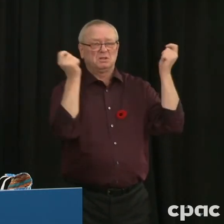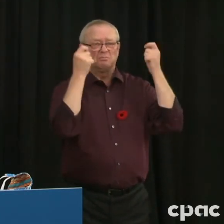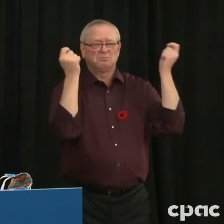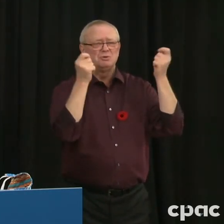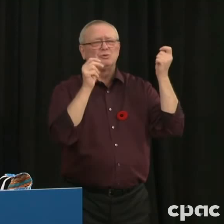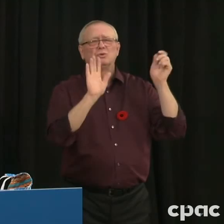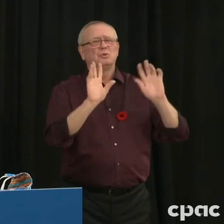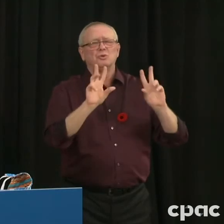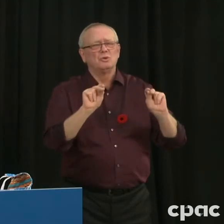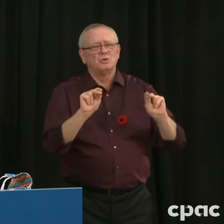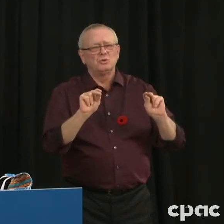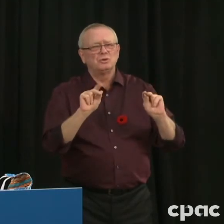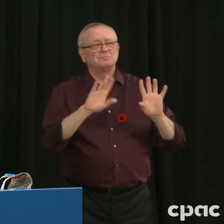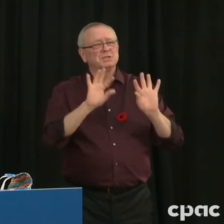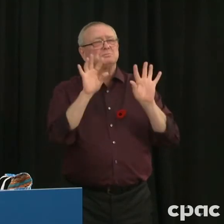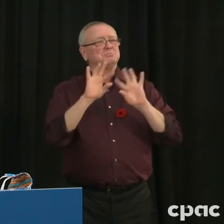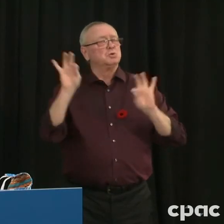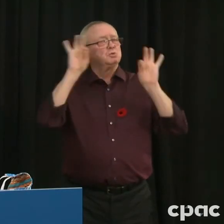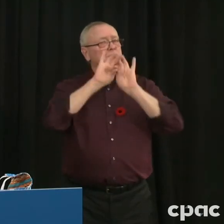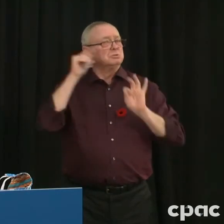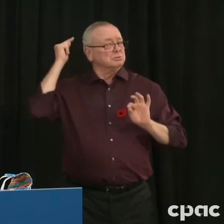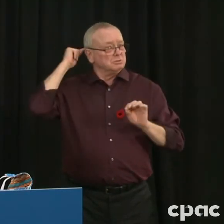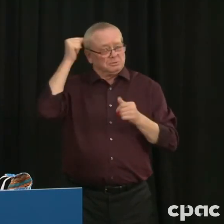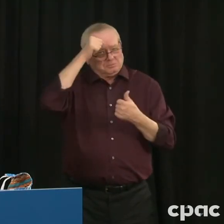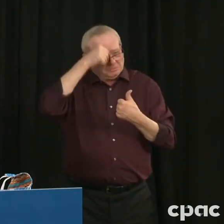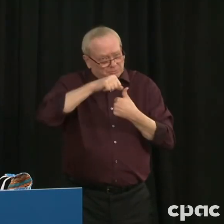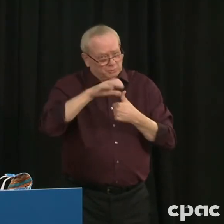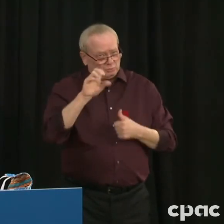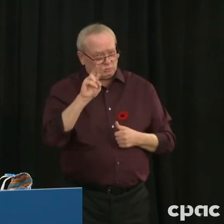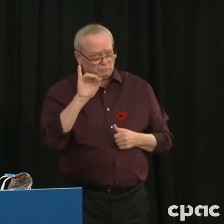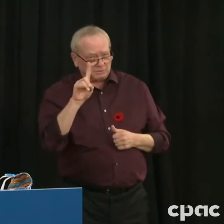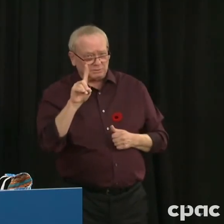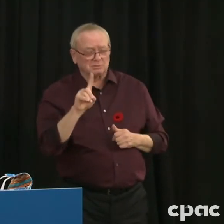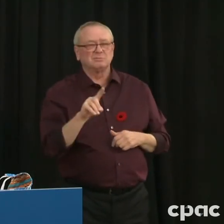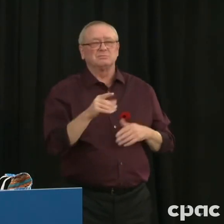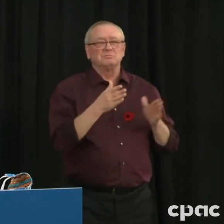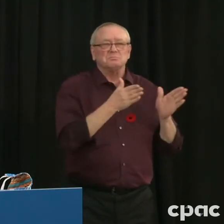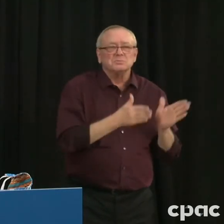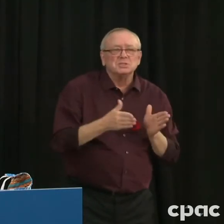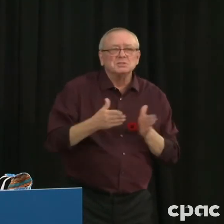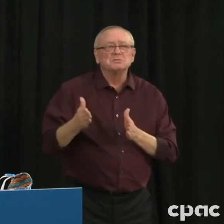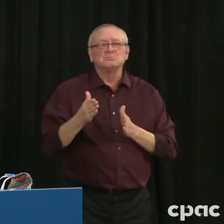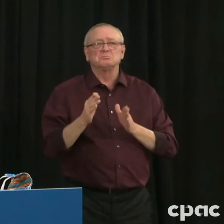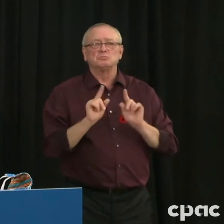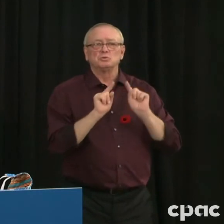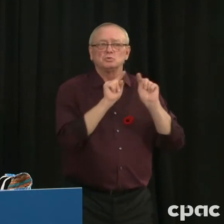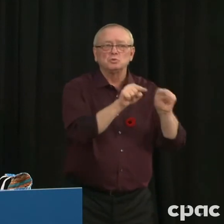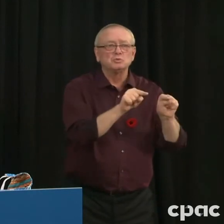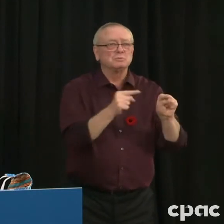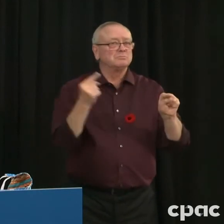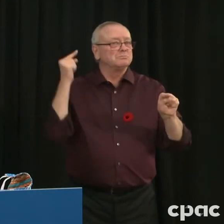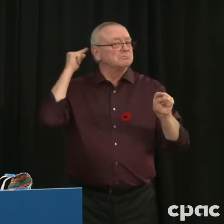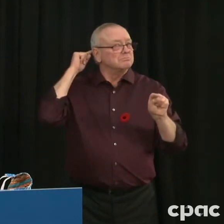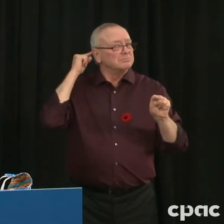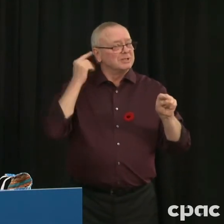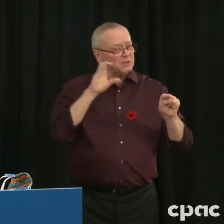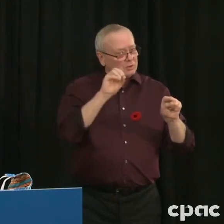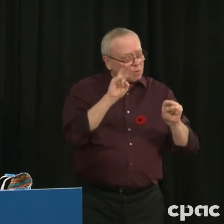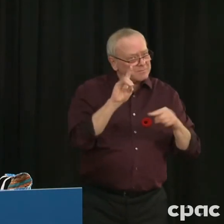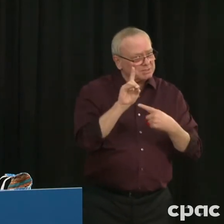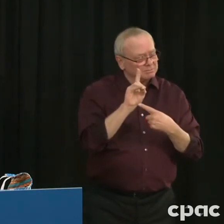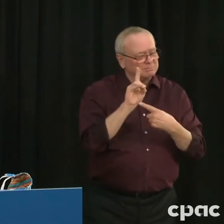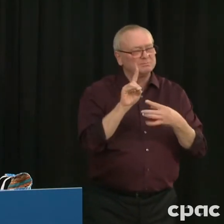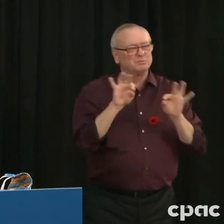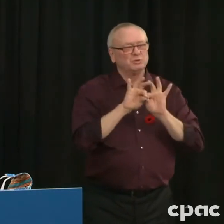events. If you are in Edmonton or Calgary, please do not plan to host anyone at your home who does not live with